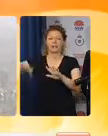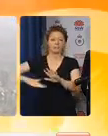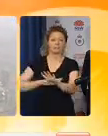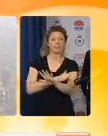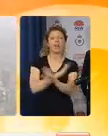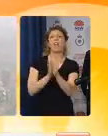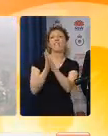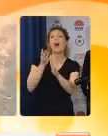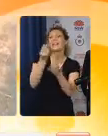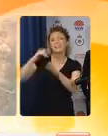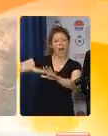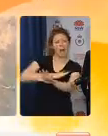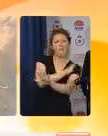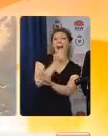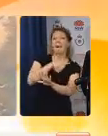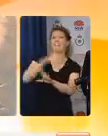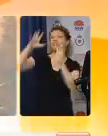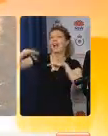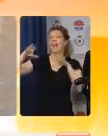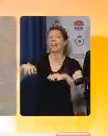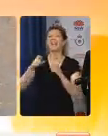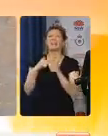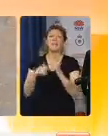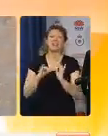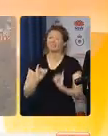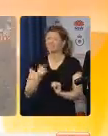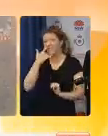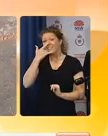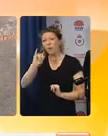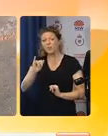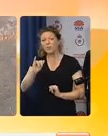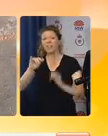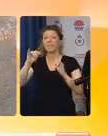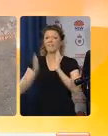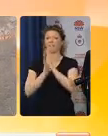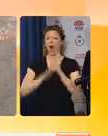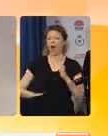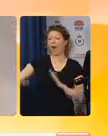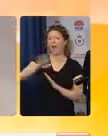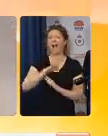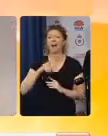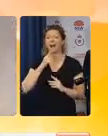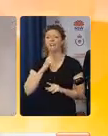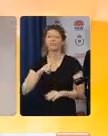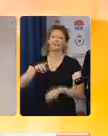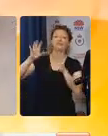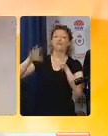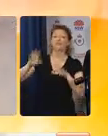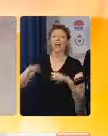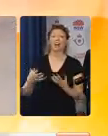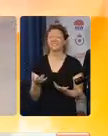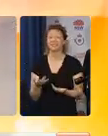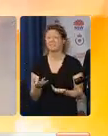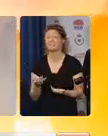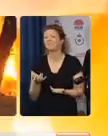of some of the fireground areas. Unfortunately, right across the firegrounds, it would appear at this stage to be lucky to